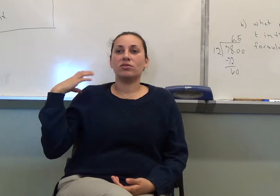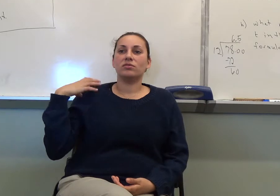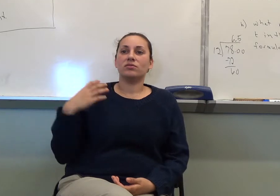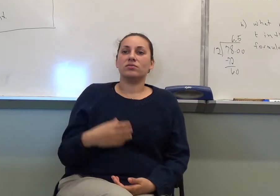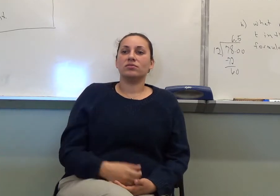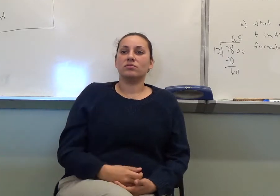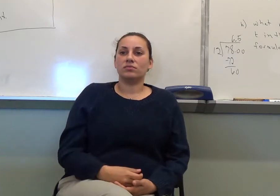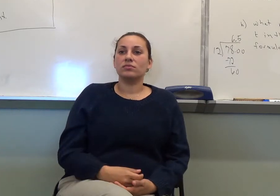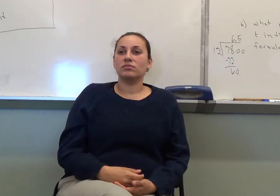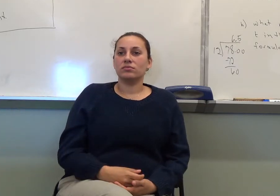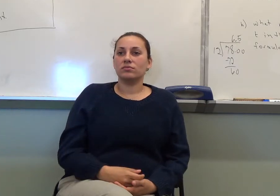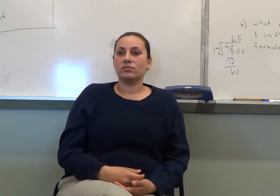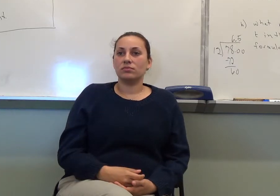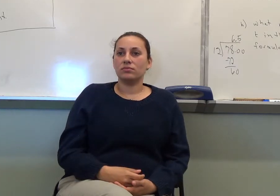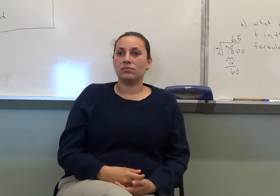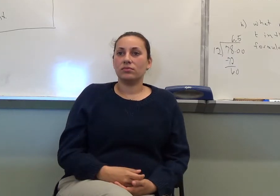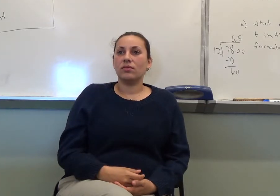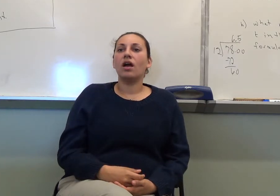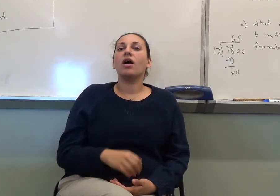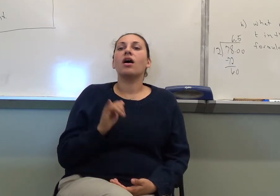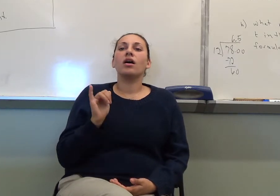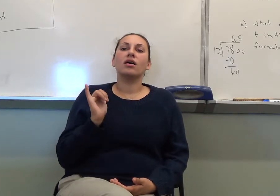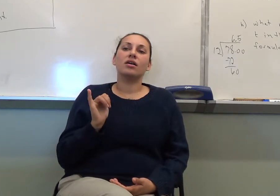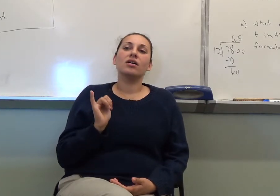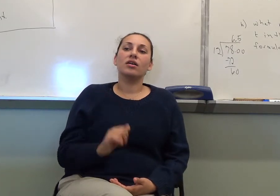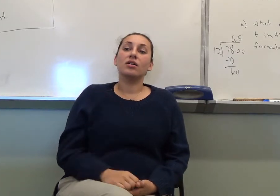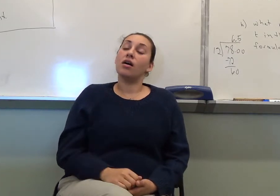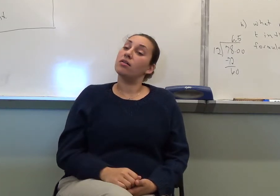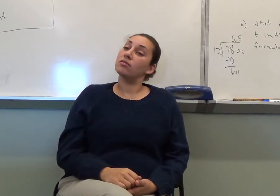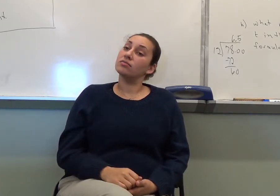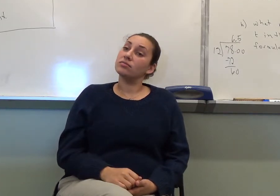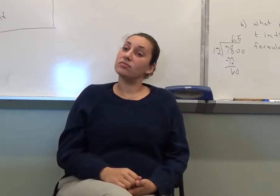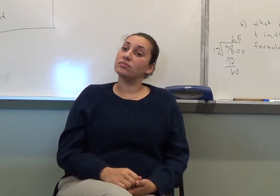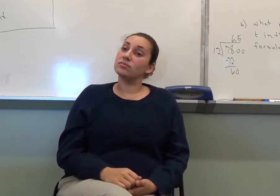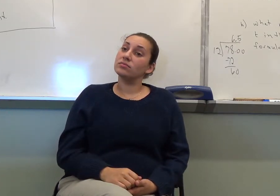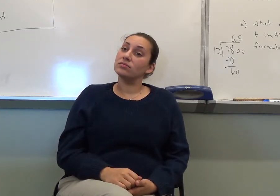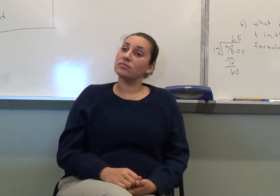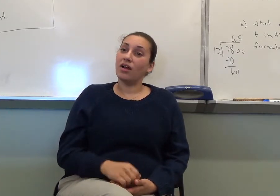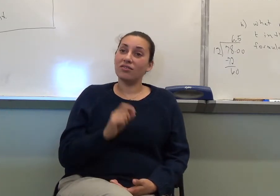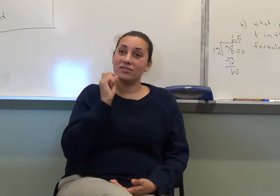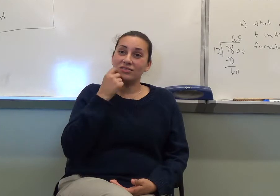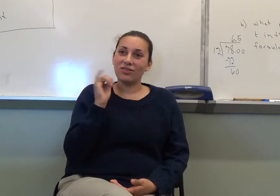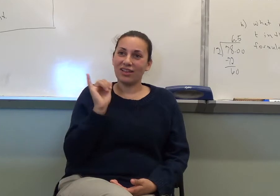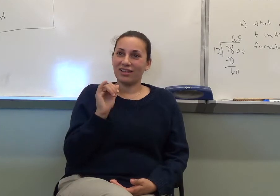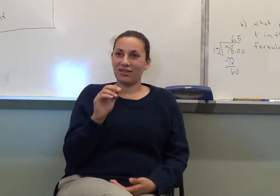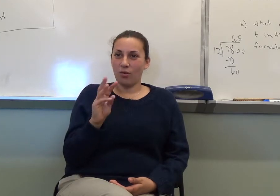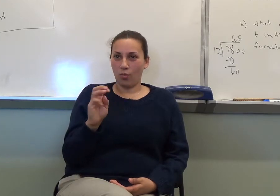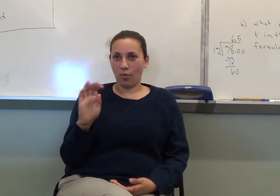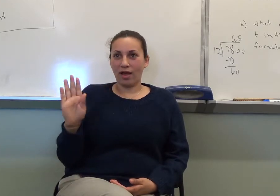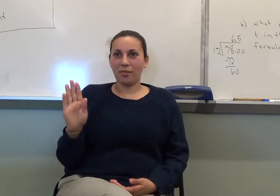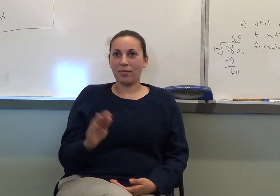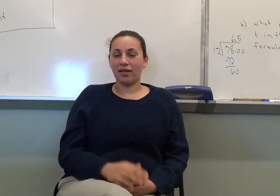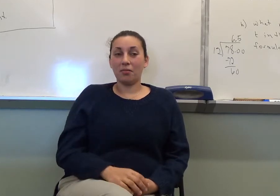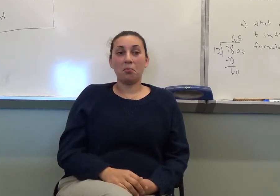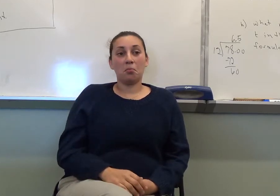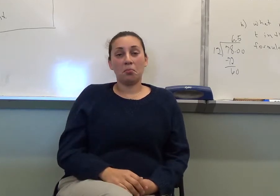hand, basically. All right. But now it's a matter of pushing a button and you get the answer. And so